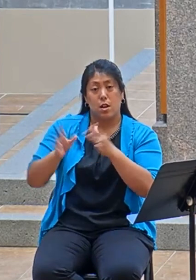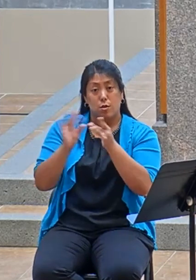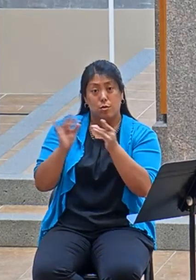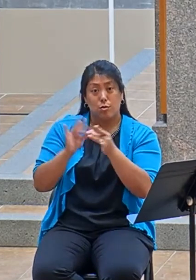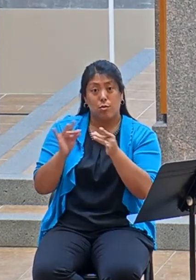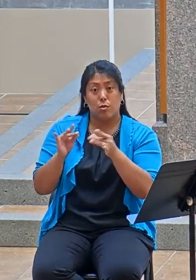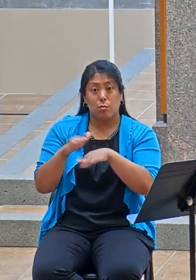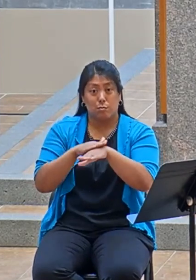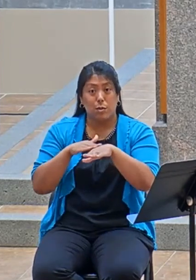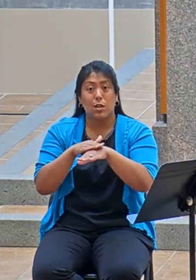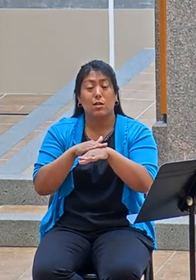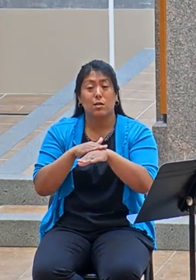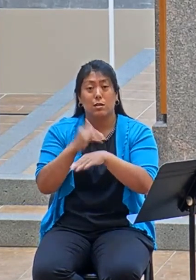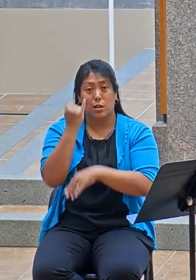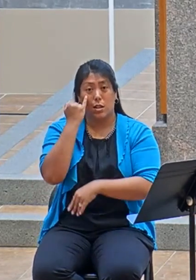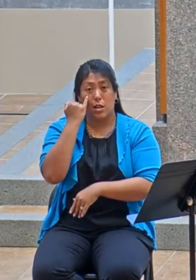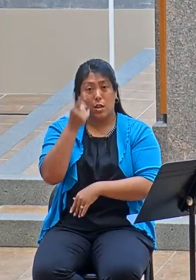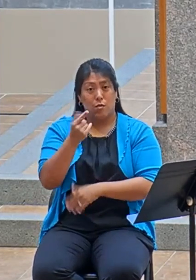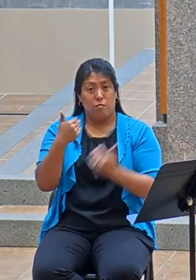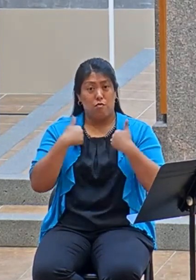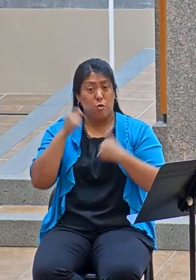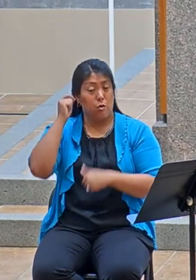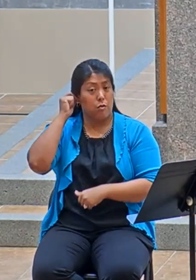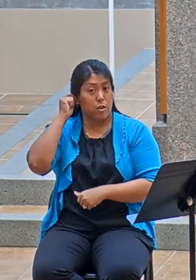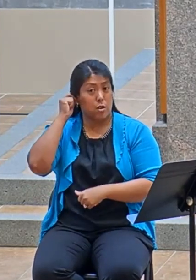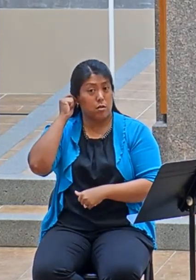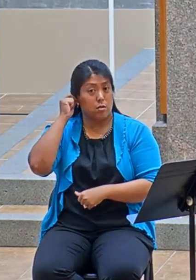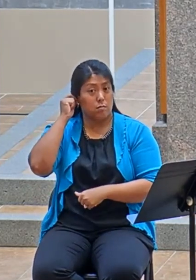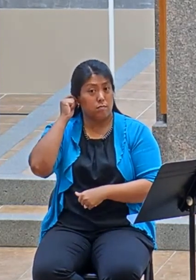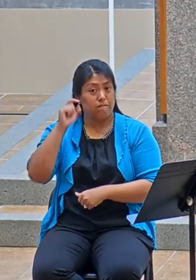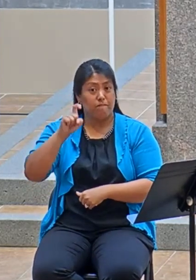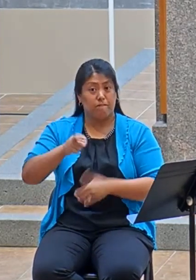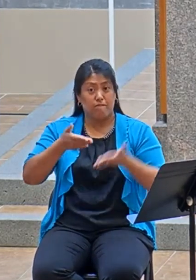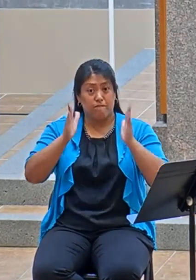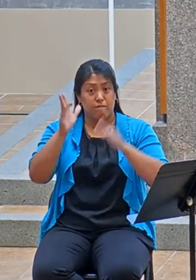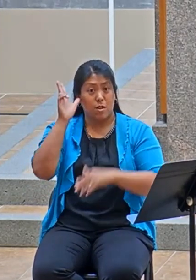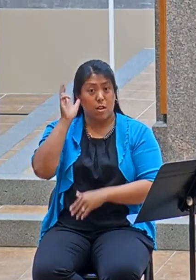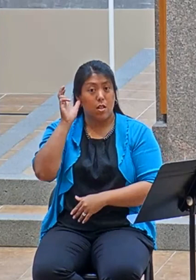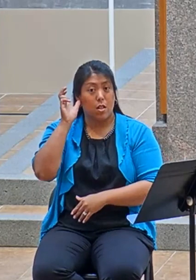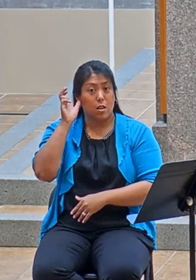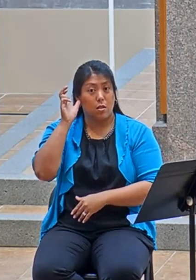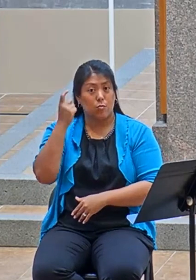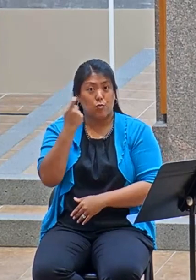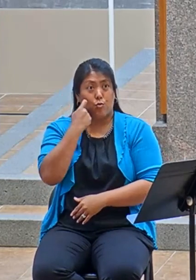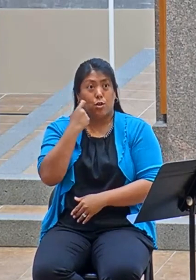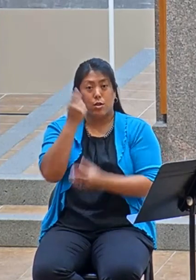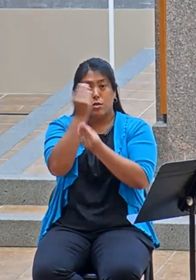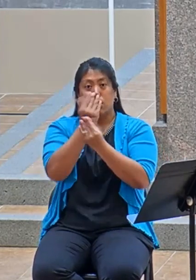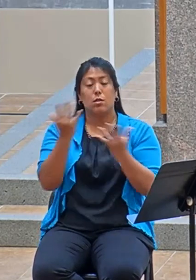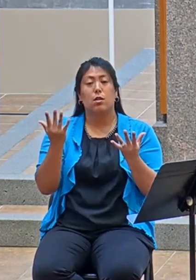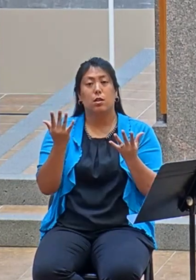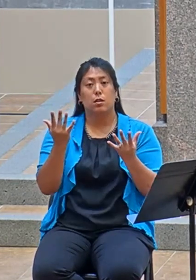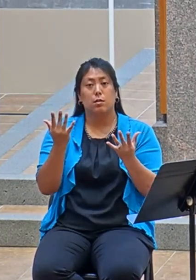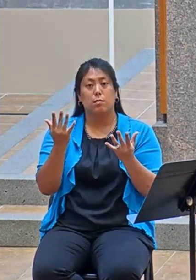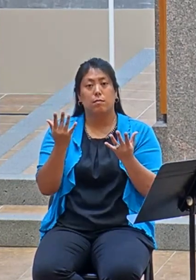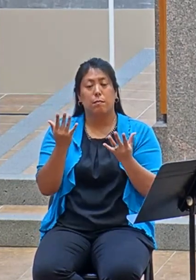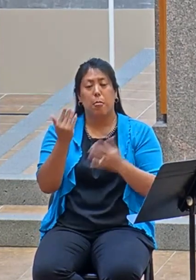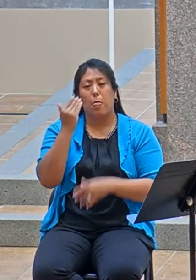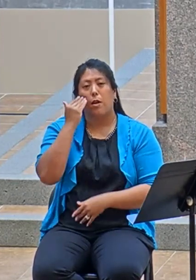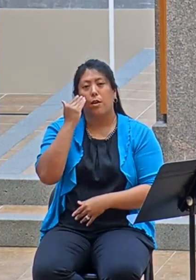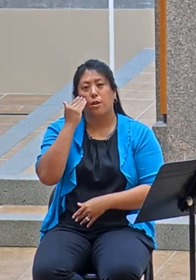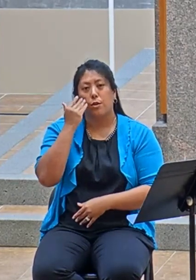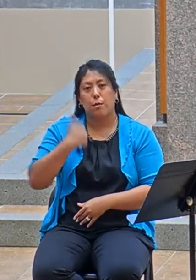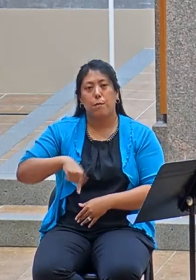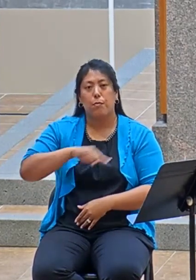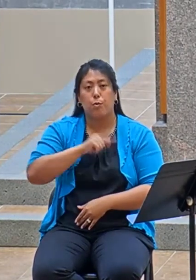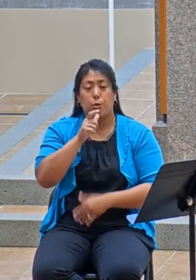basically, if you have ears, you ought to listen to what I just said. You know, we who